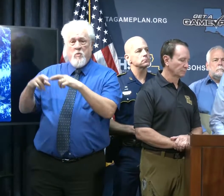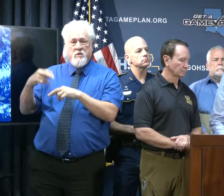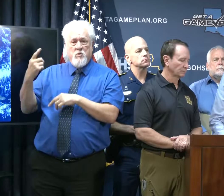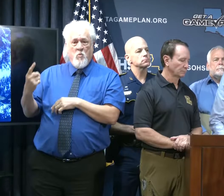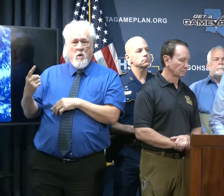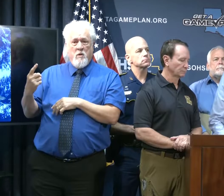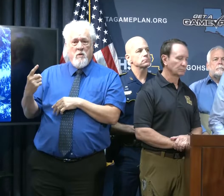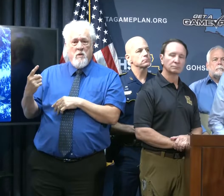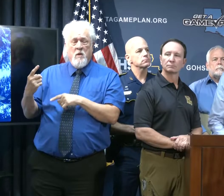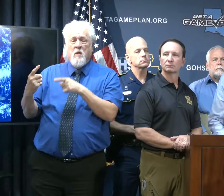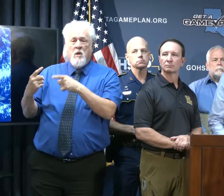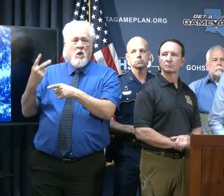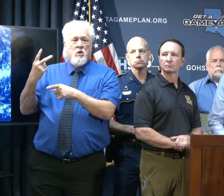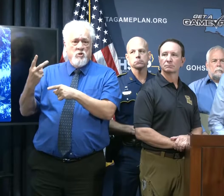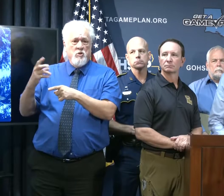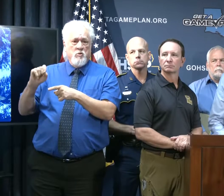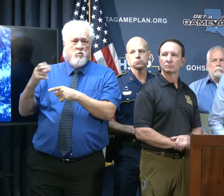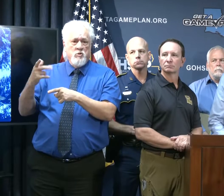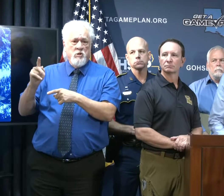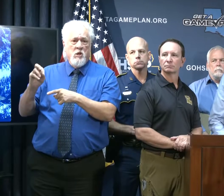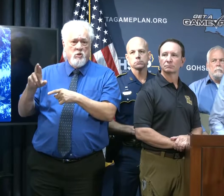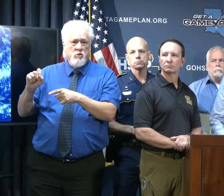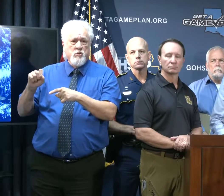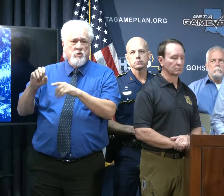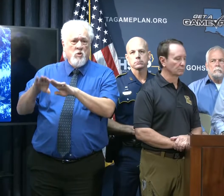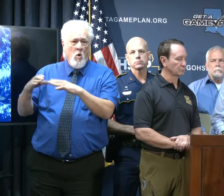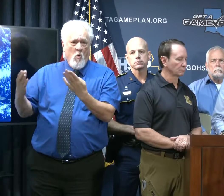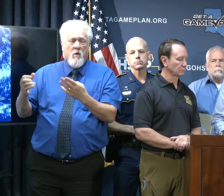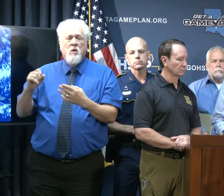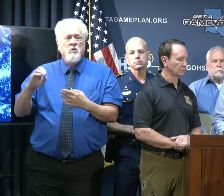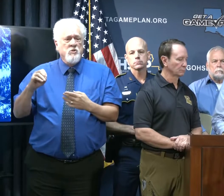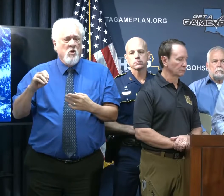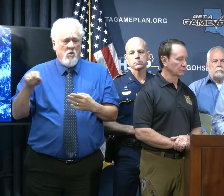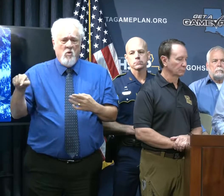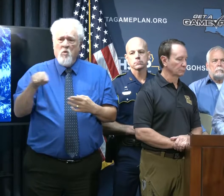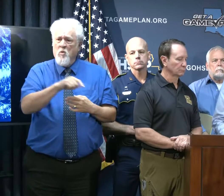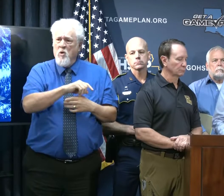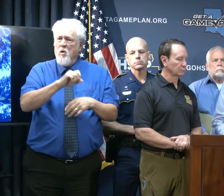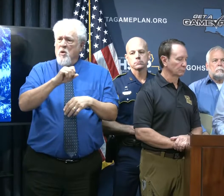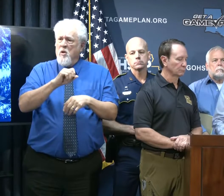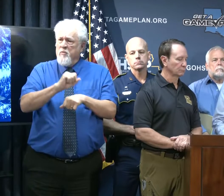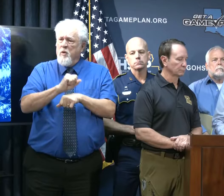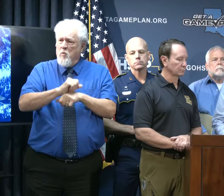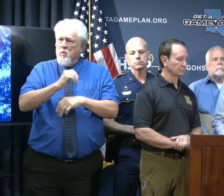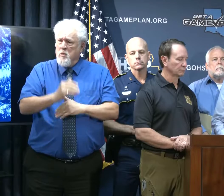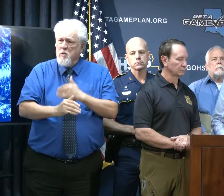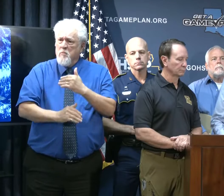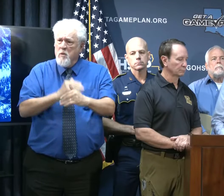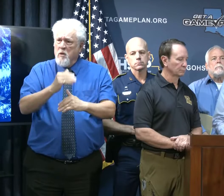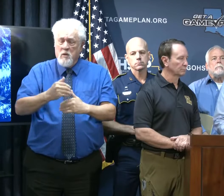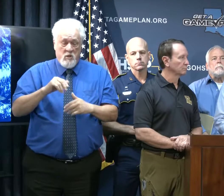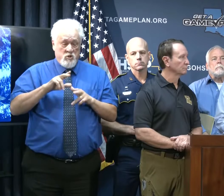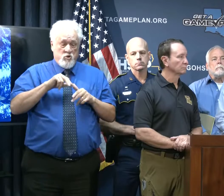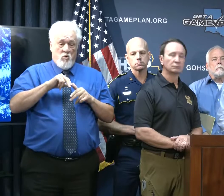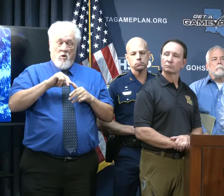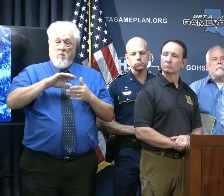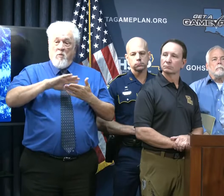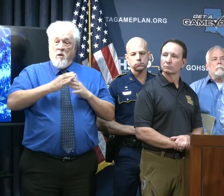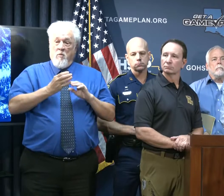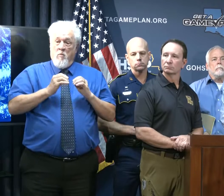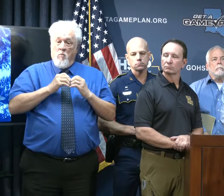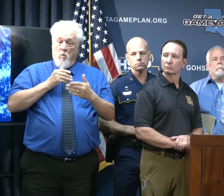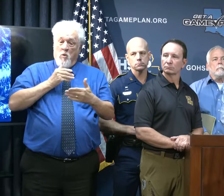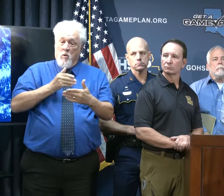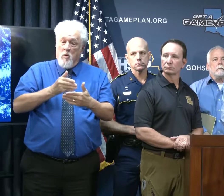area, 2 shelters are opening. So these things are works in progress. As this storm moves closer, people are